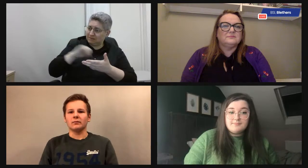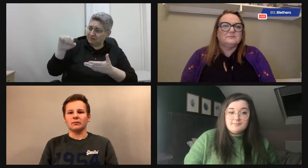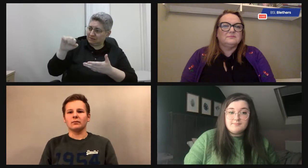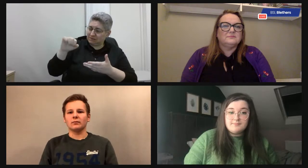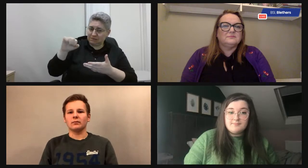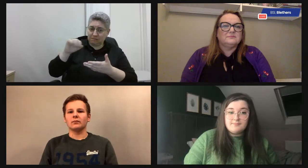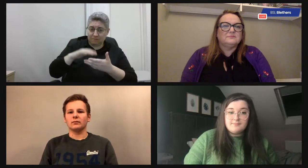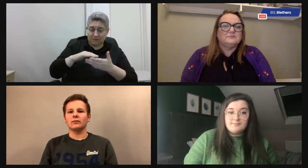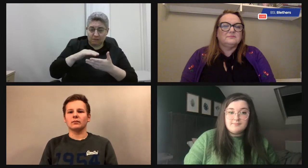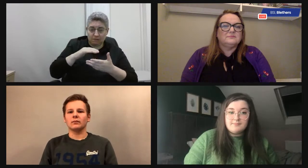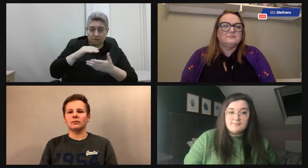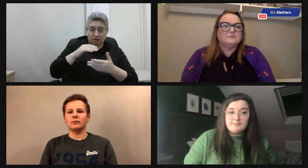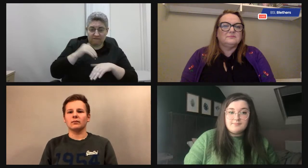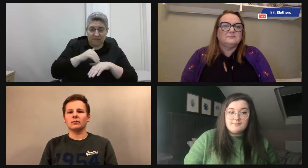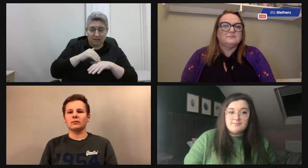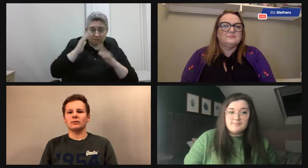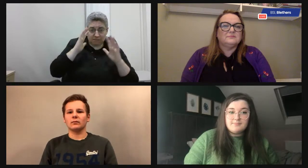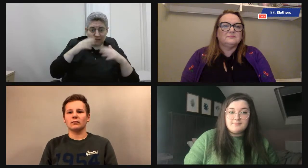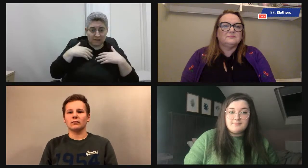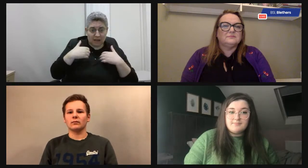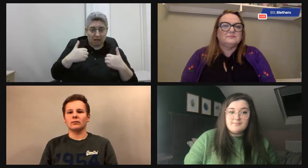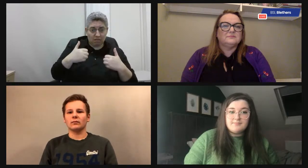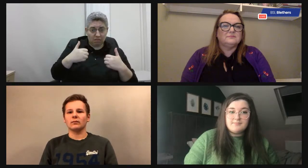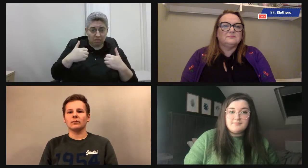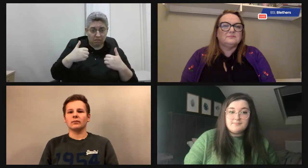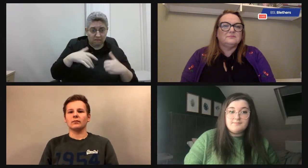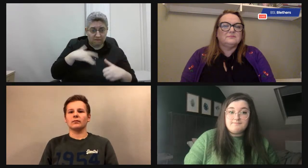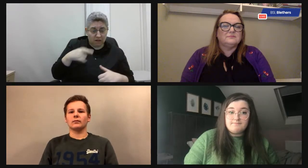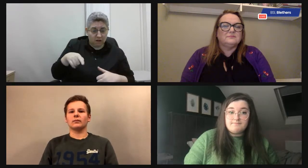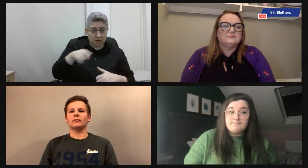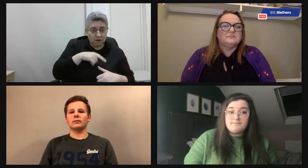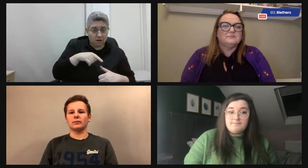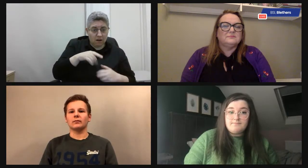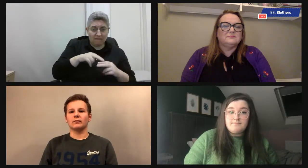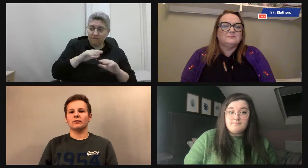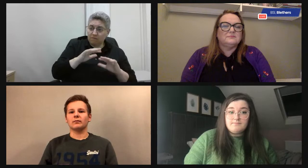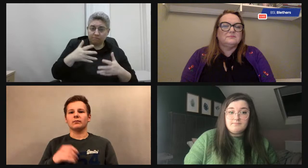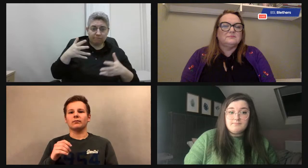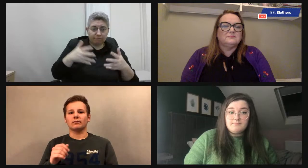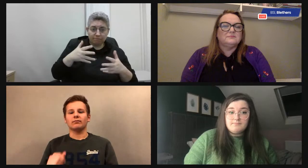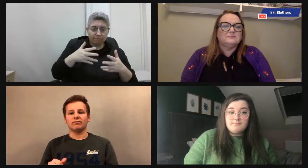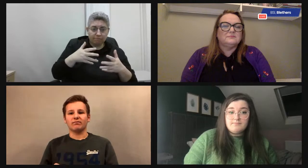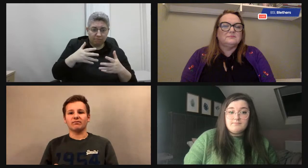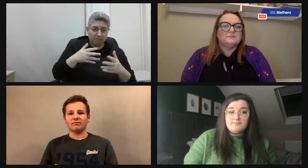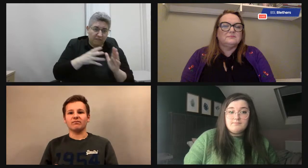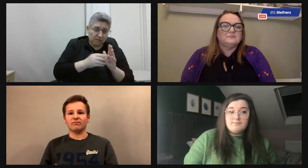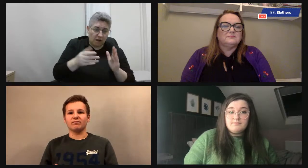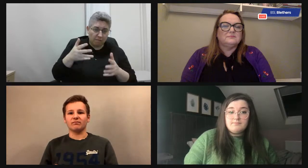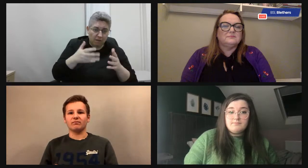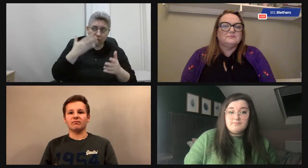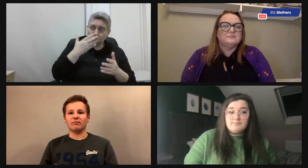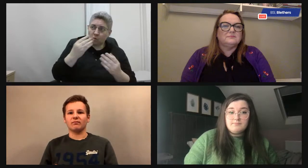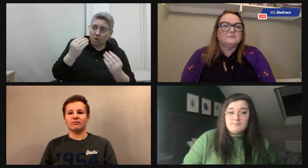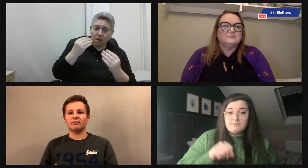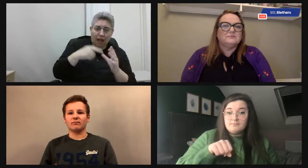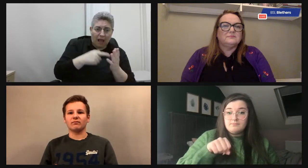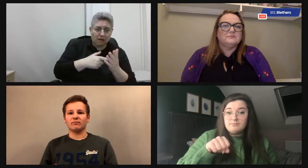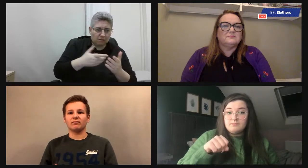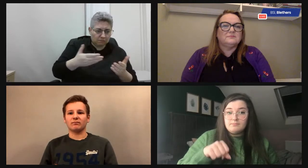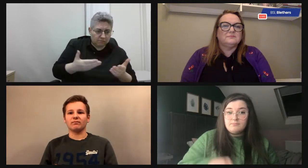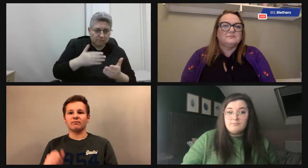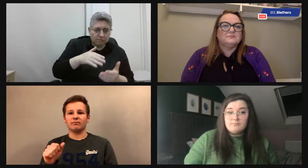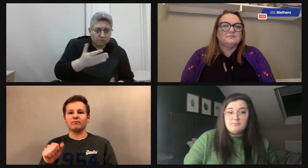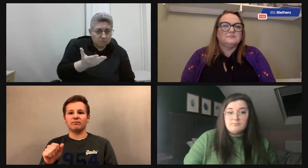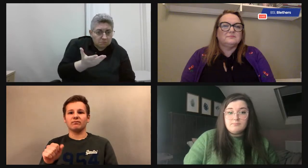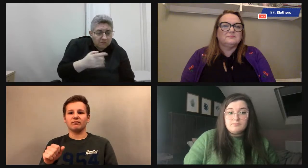without sign language and don't have access to sign language at school. So that can affect mental health, do you think? I